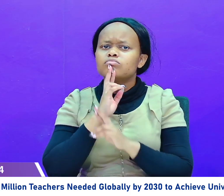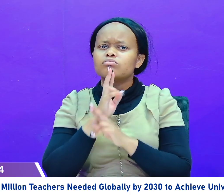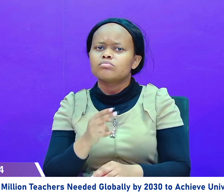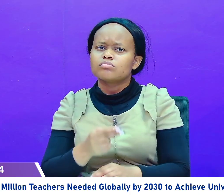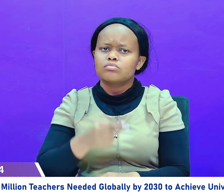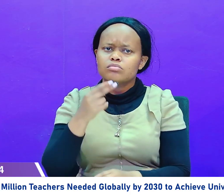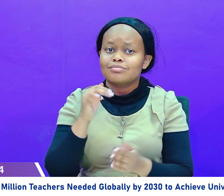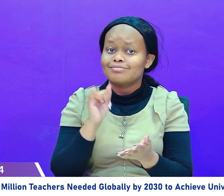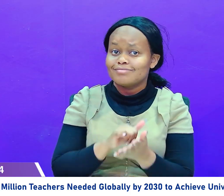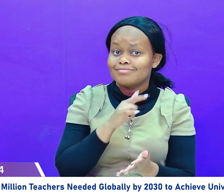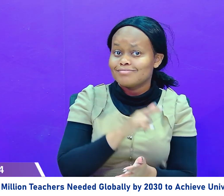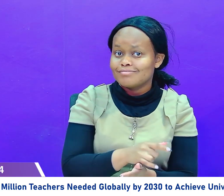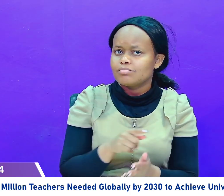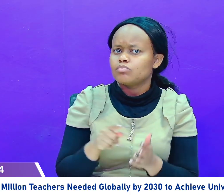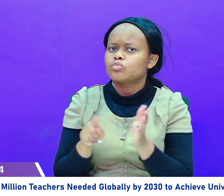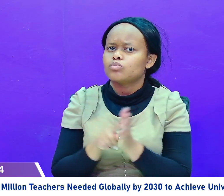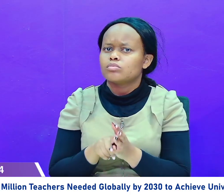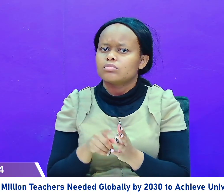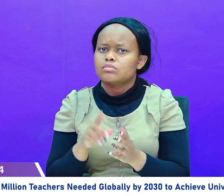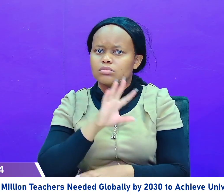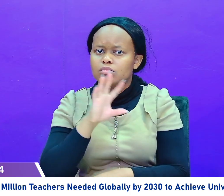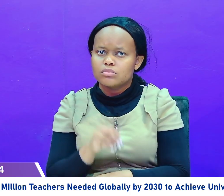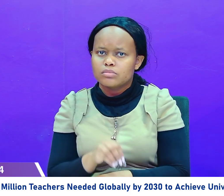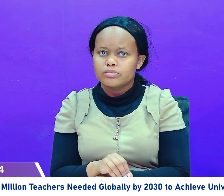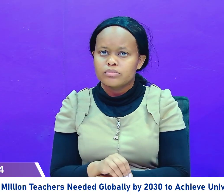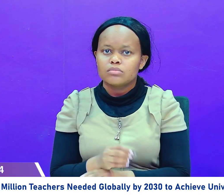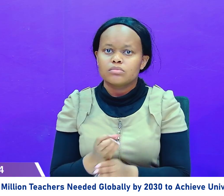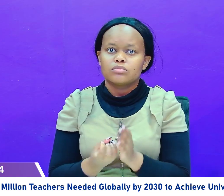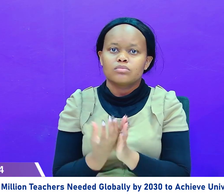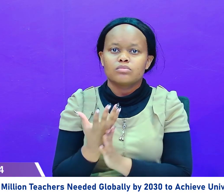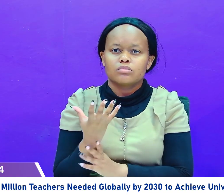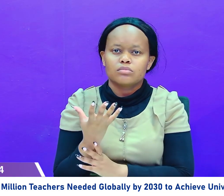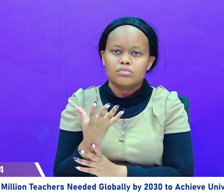more attractive to ensure quality education for all.